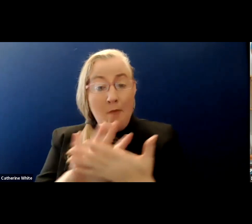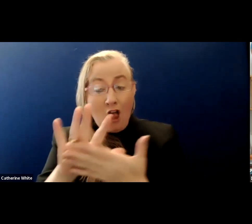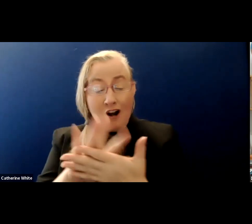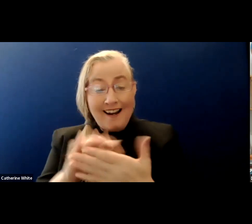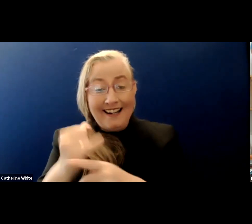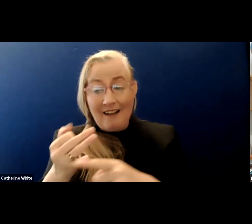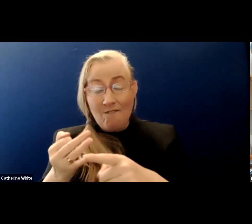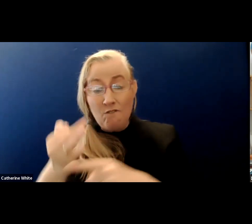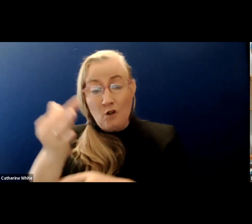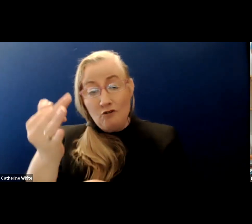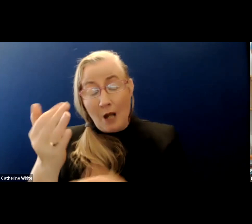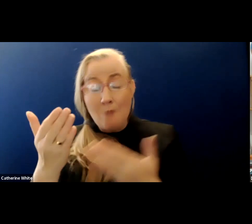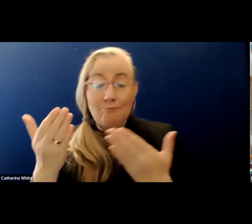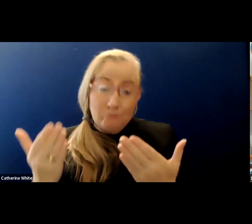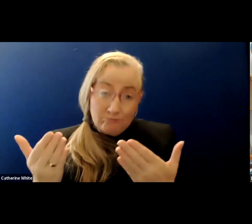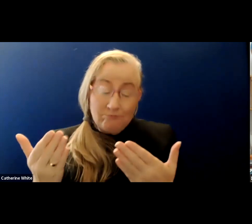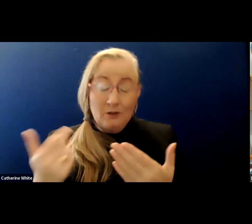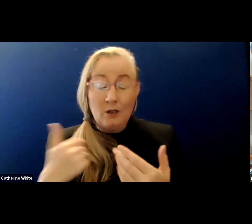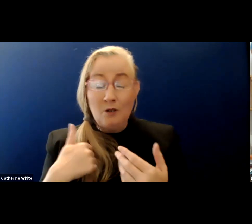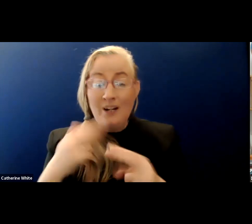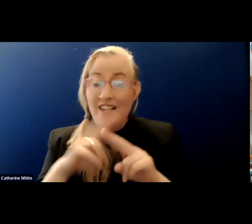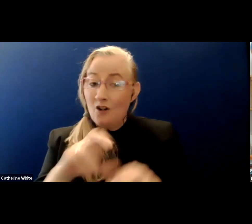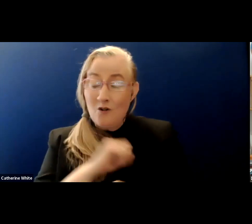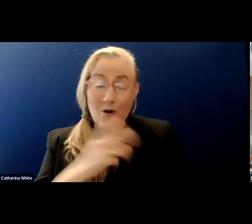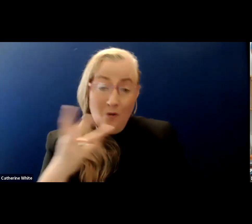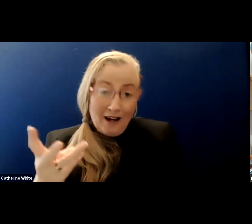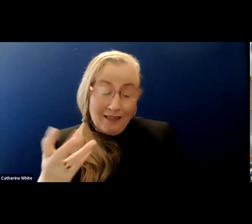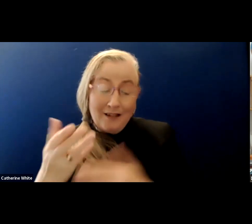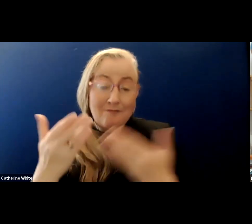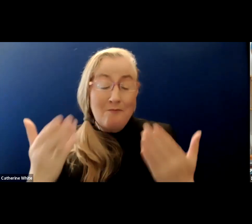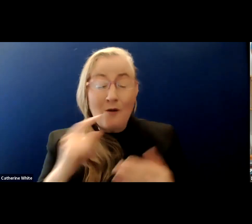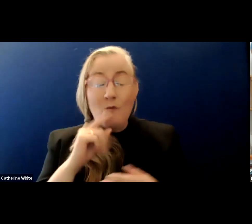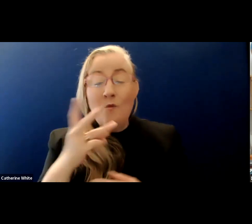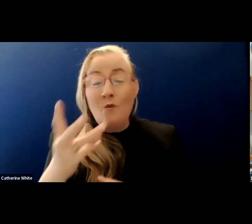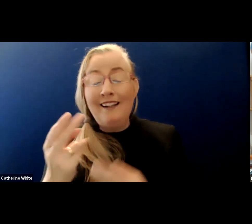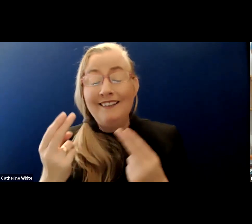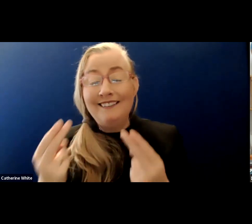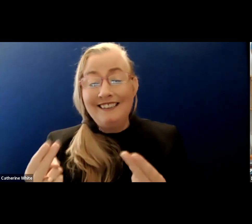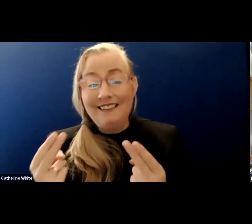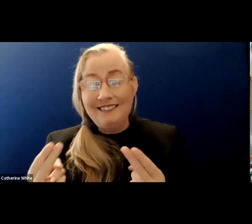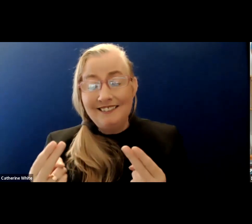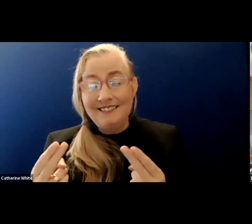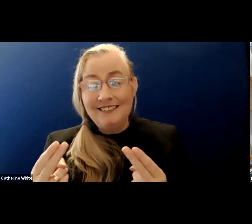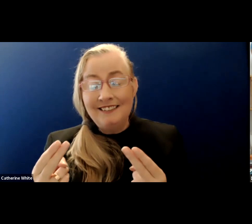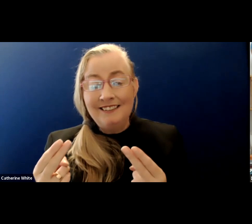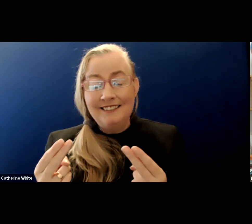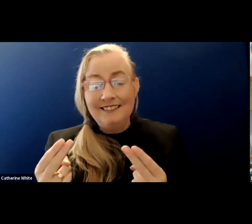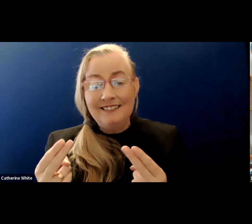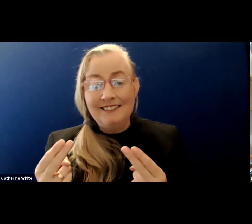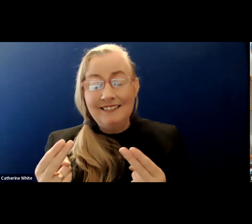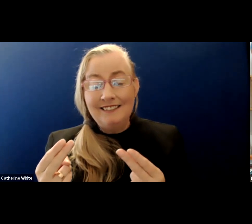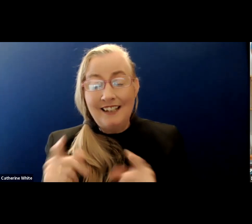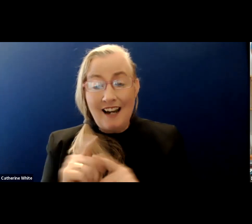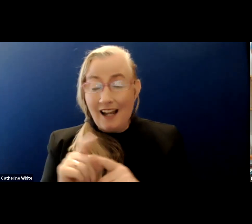cannot, be sure that it won't, but I think it will require a frog leap that is